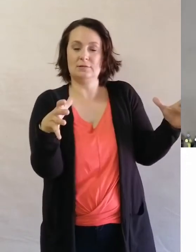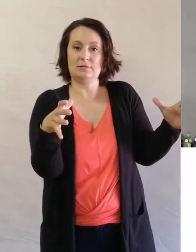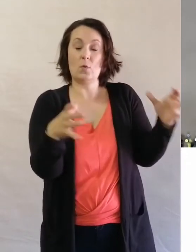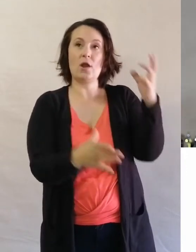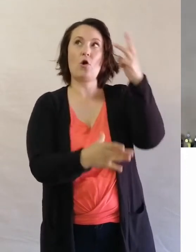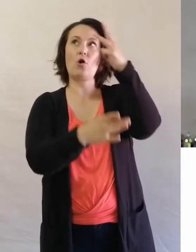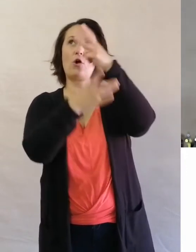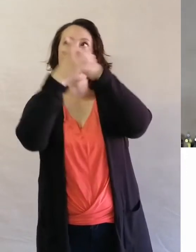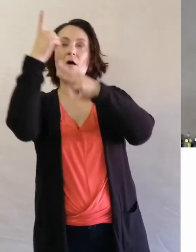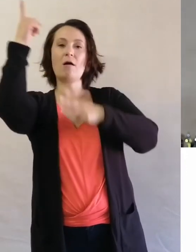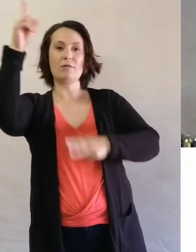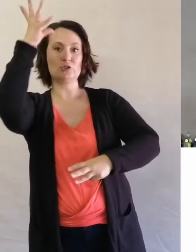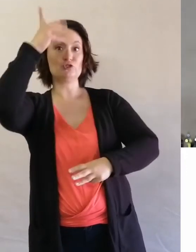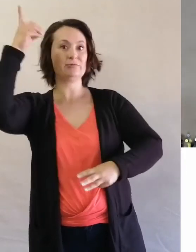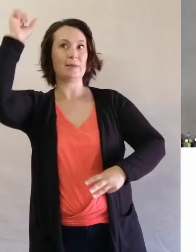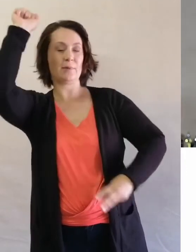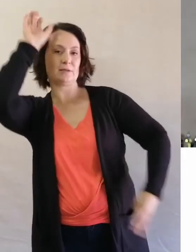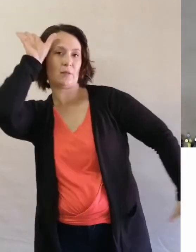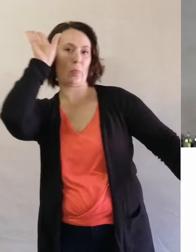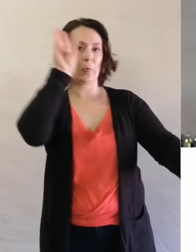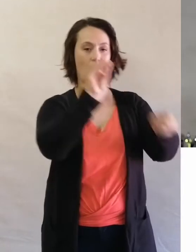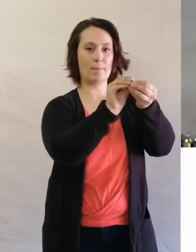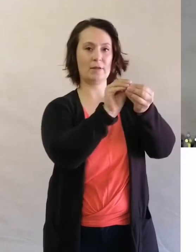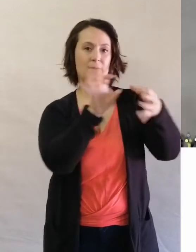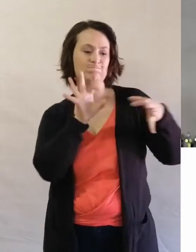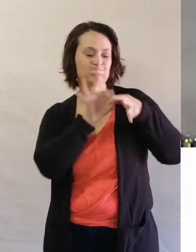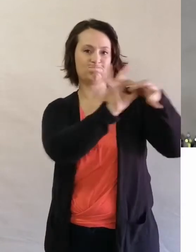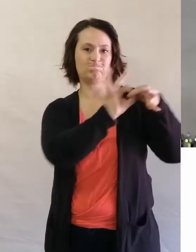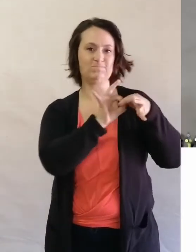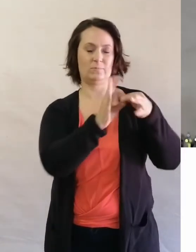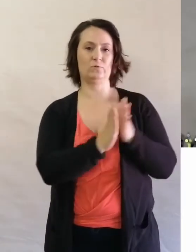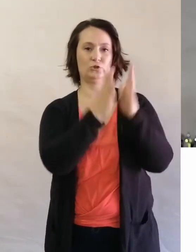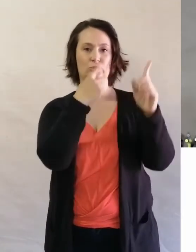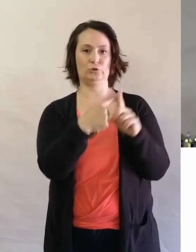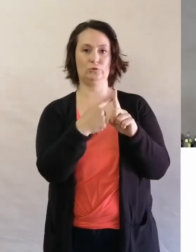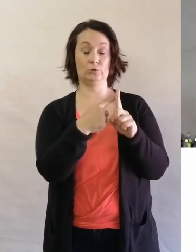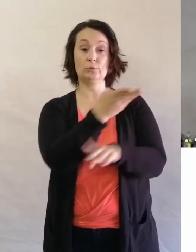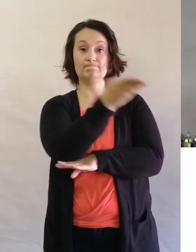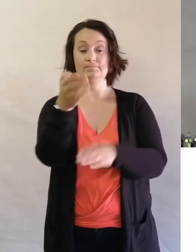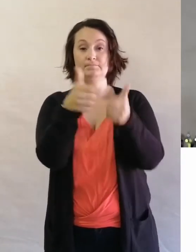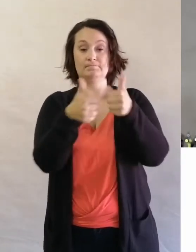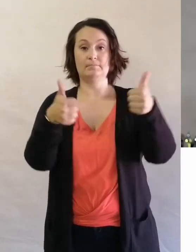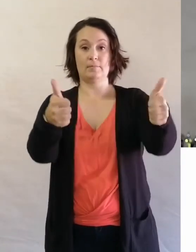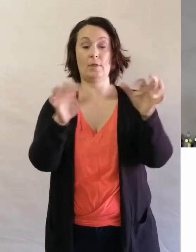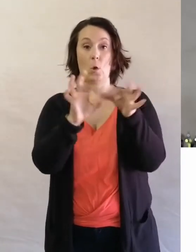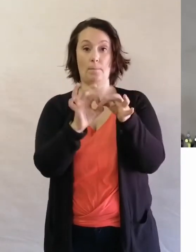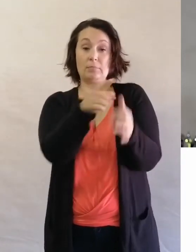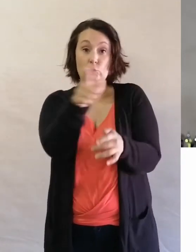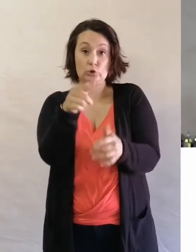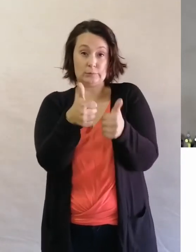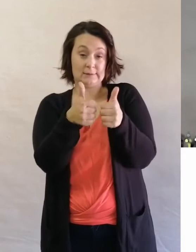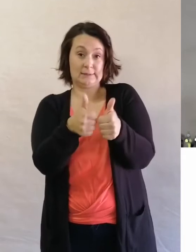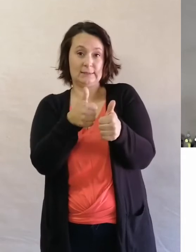God's dream for our future to captivate us. So there you are sitting at home right now. I can't see you, but you're